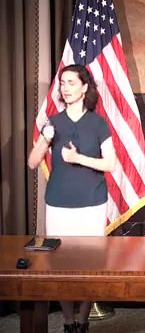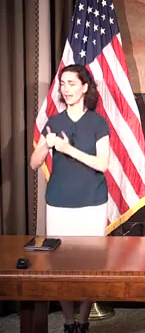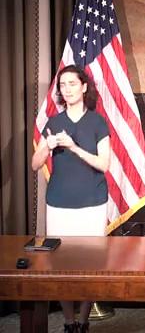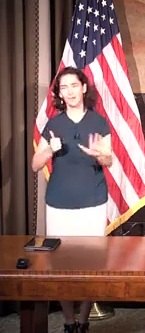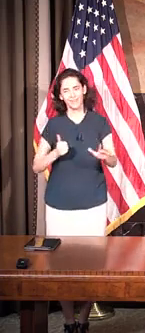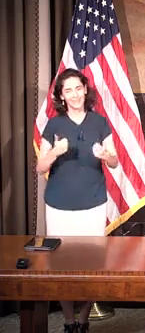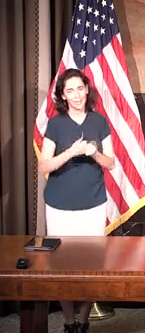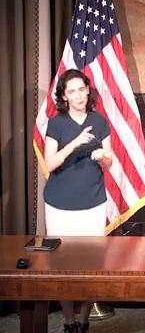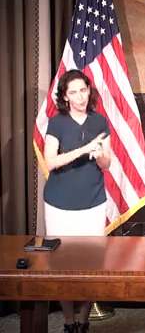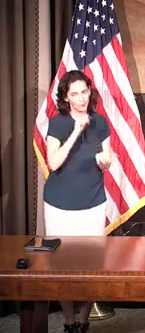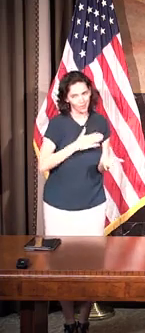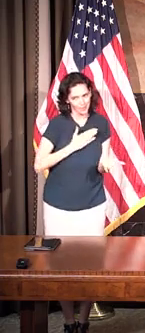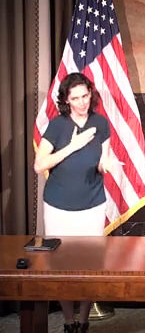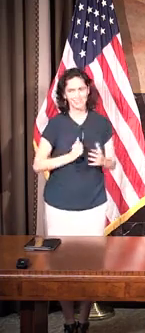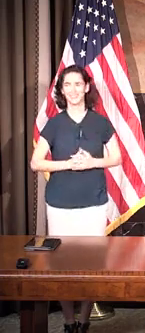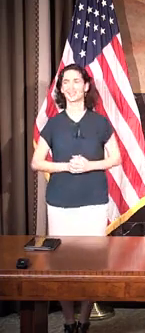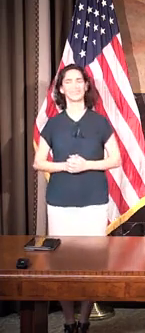the outcome.